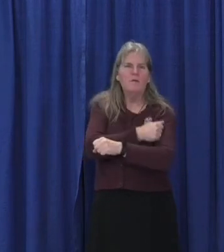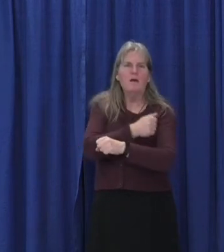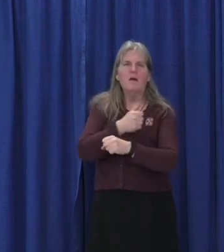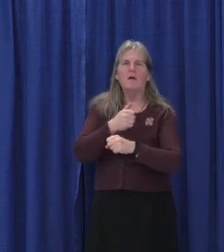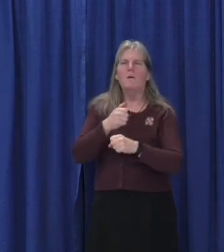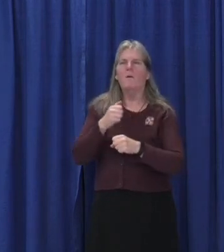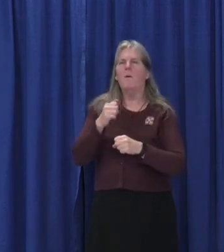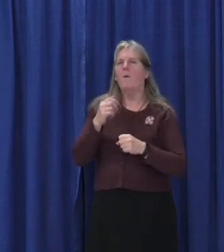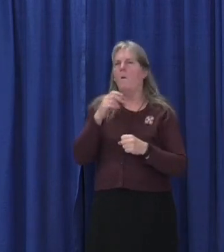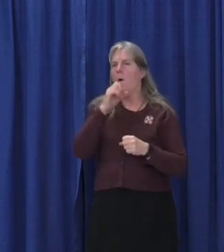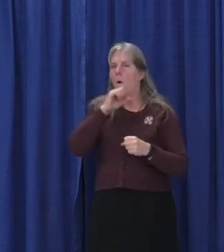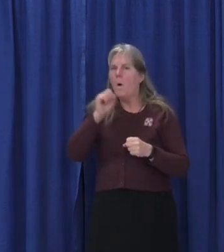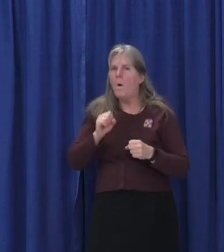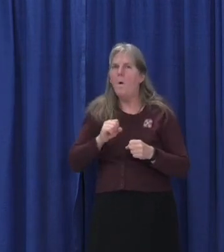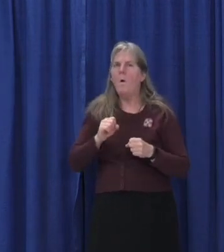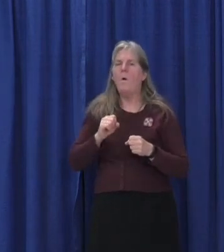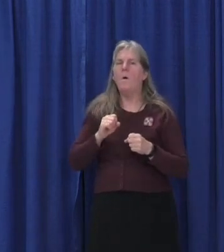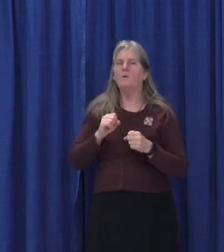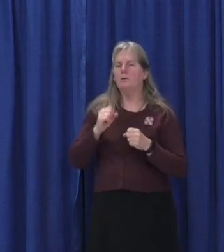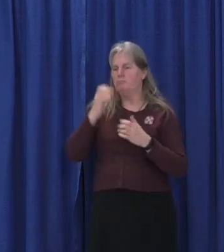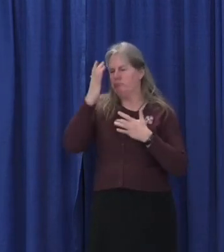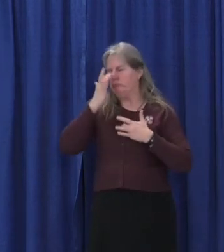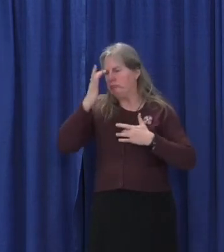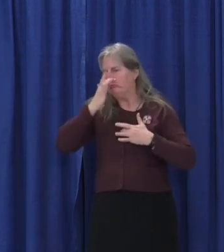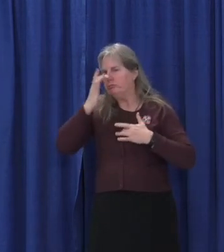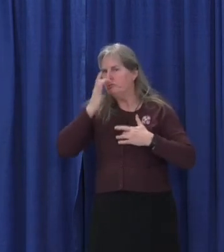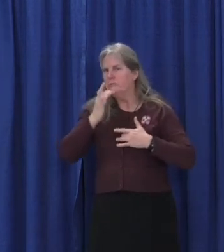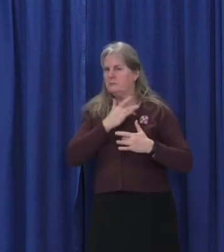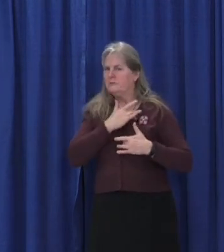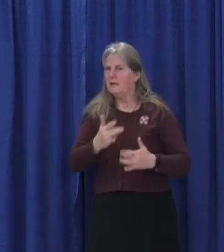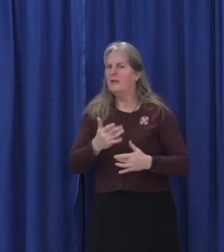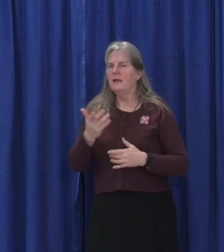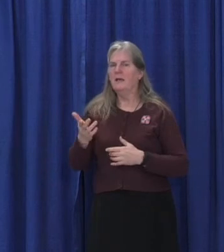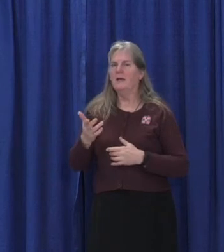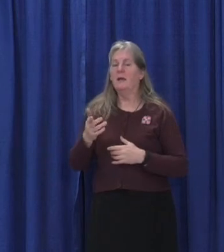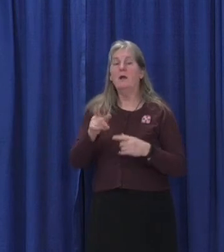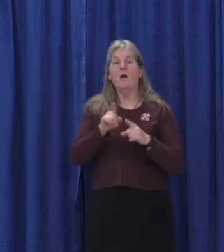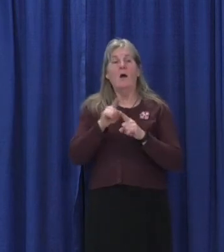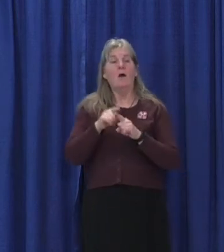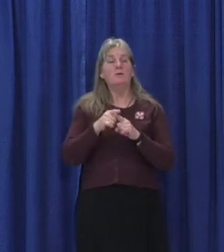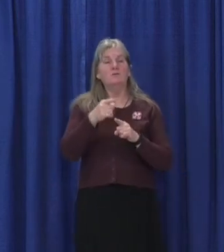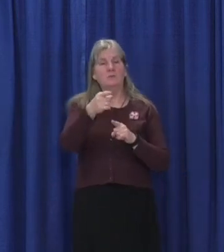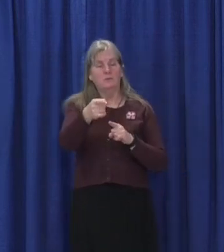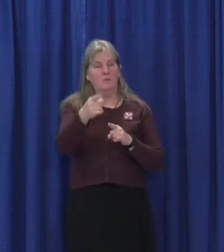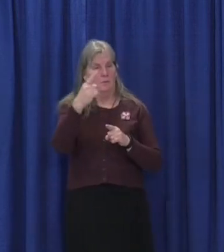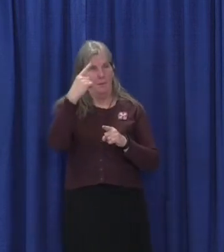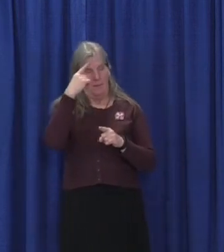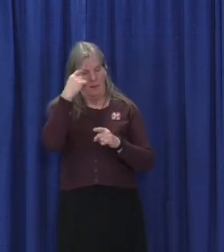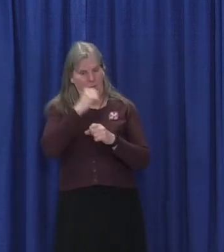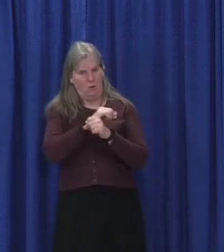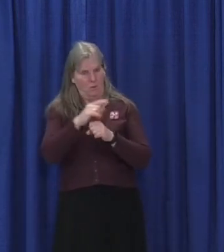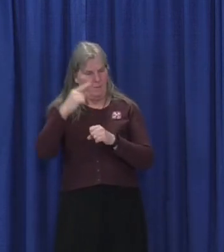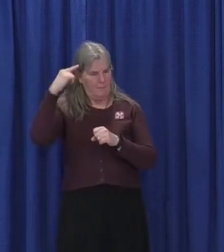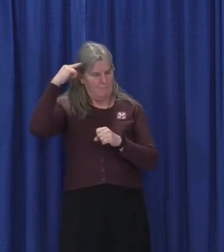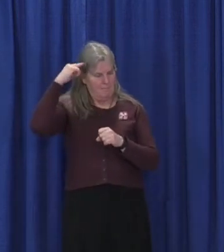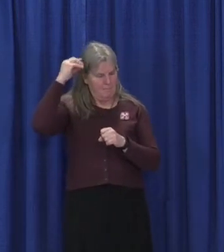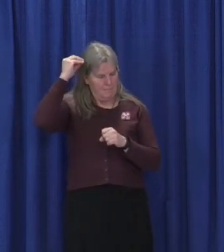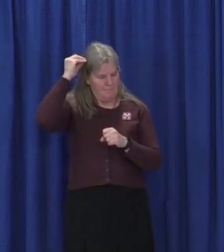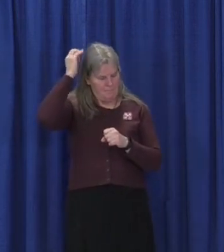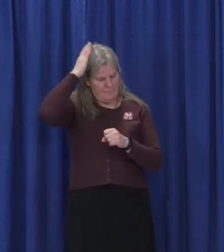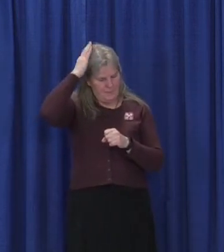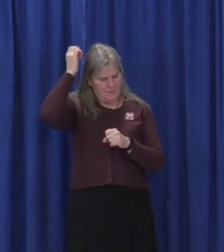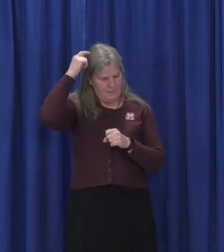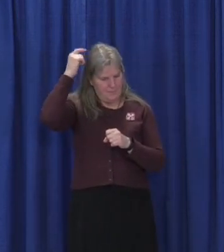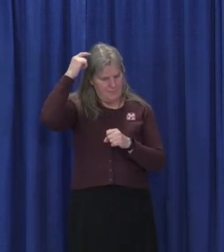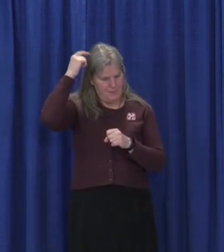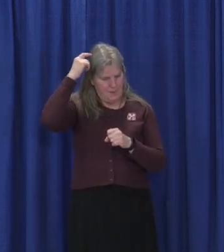those who are older, and those with chronic conditions. We also advise people to use their own COVID sense and do